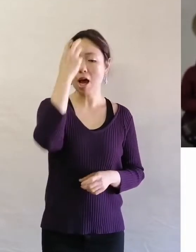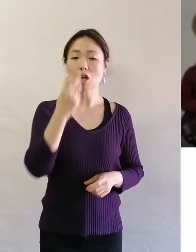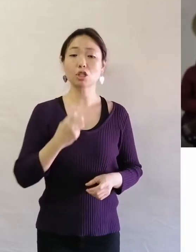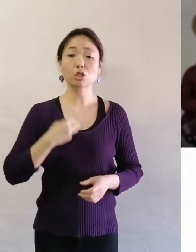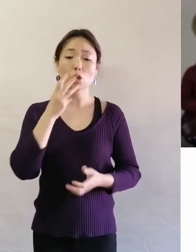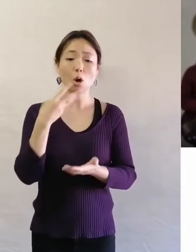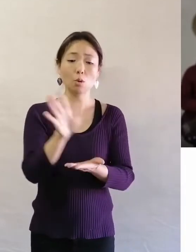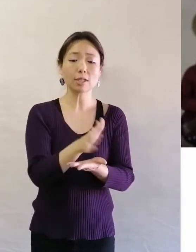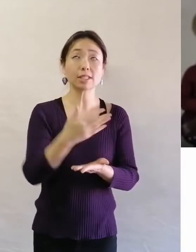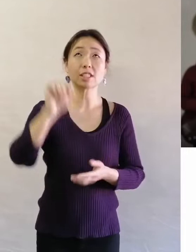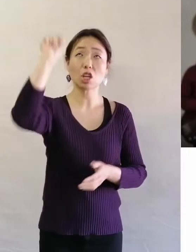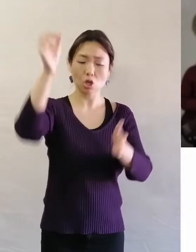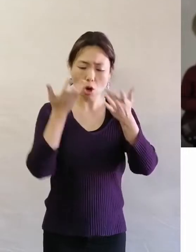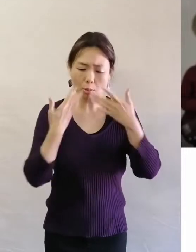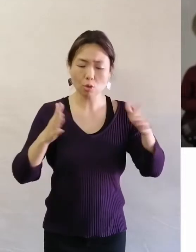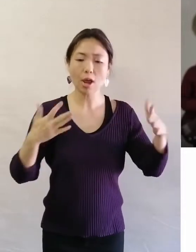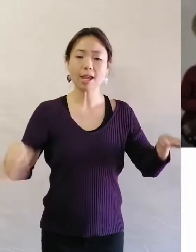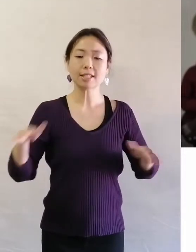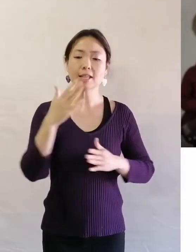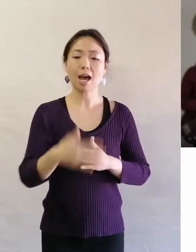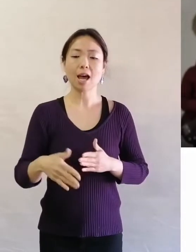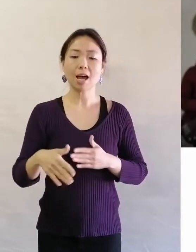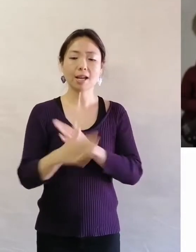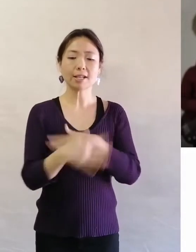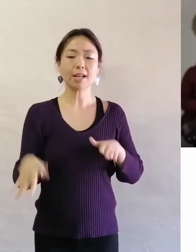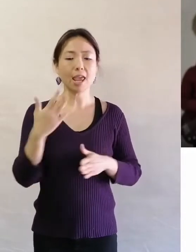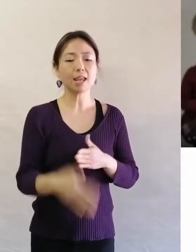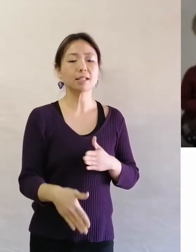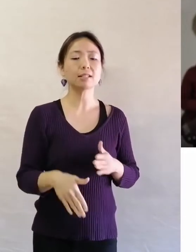still my soul will sing Your praise